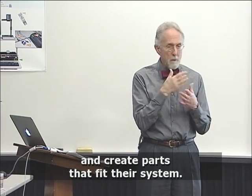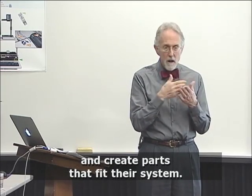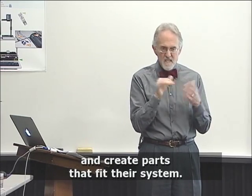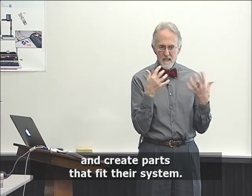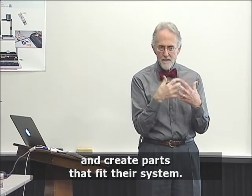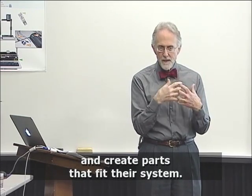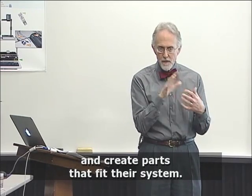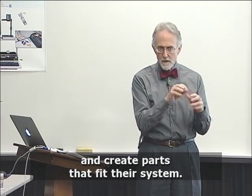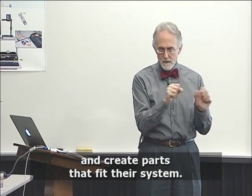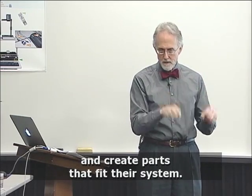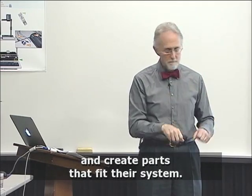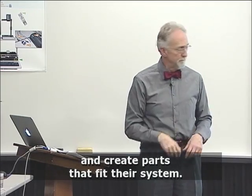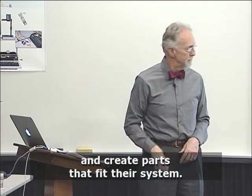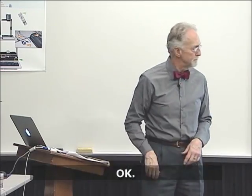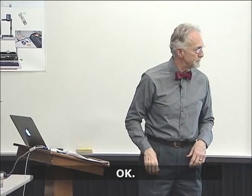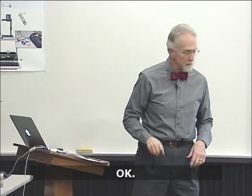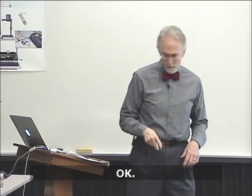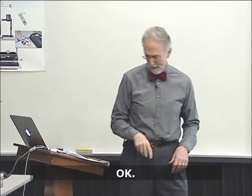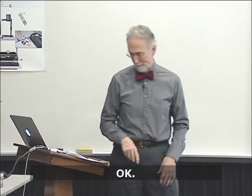parts that fit their system. Okay.